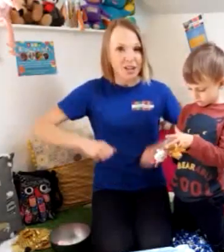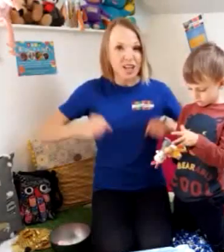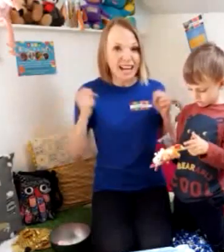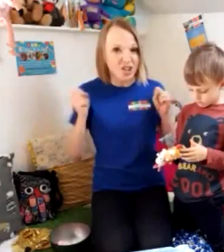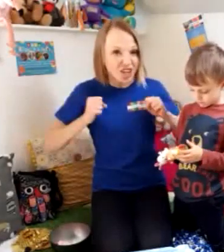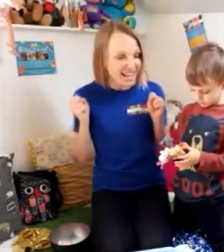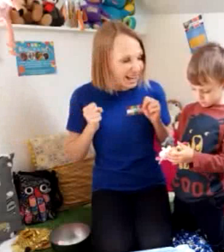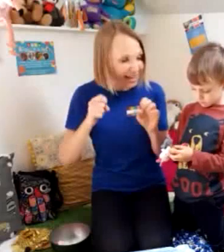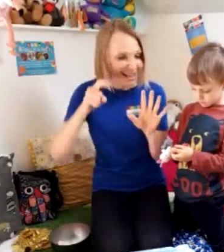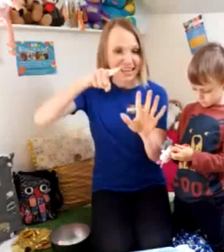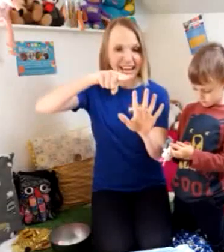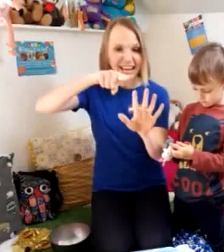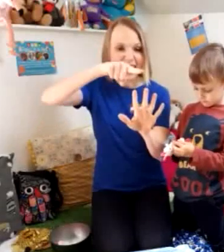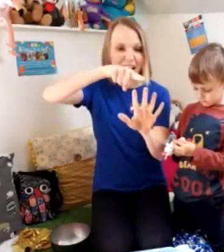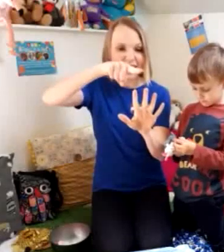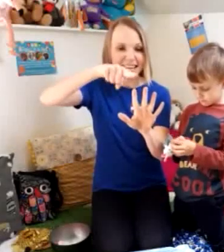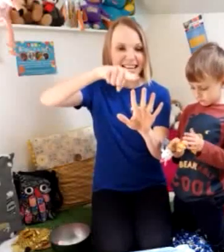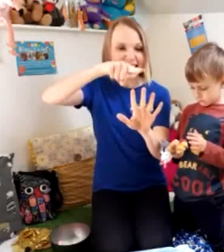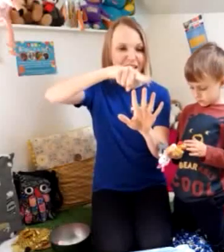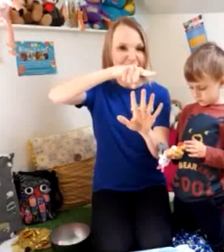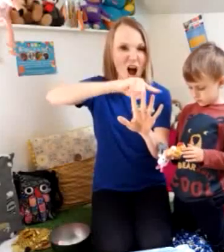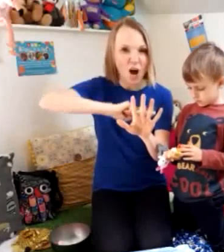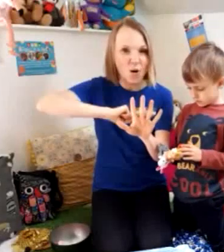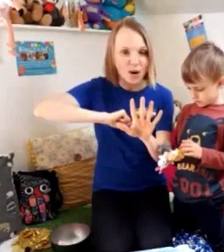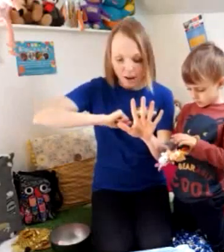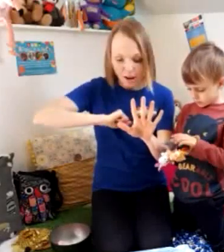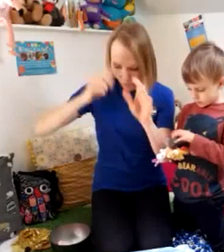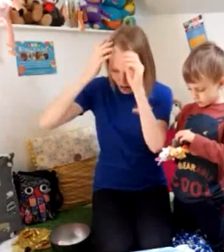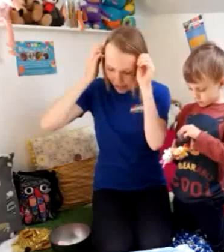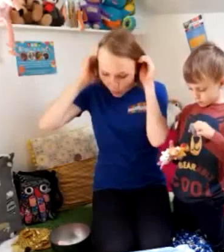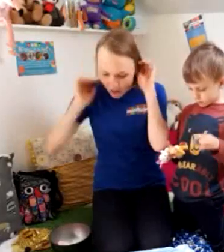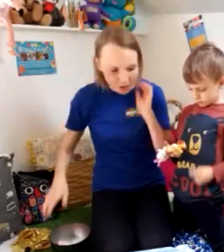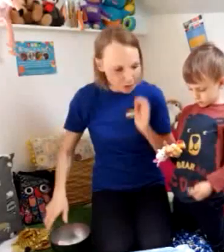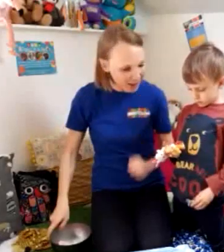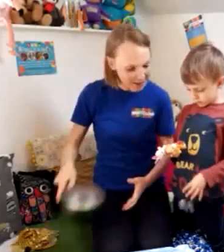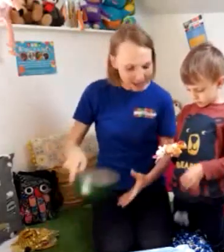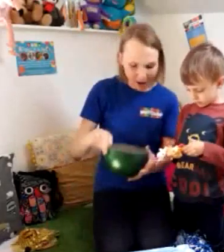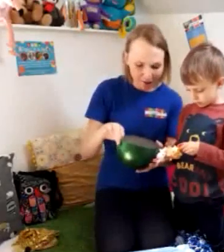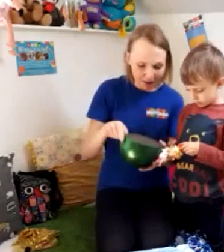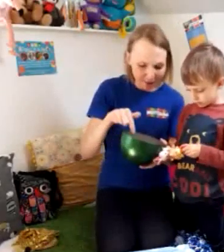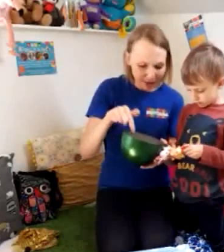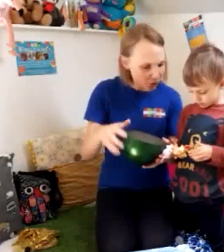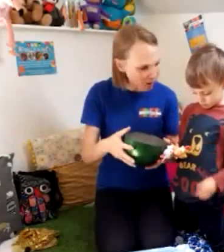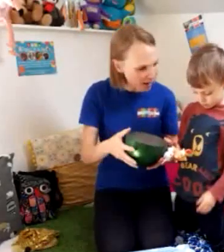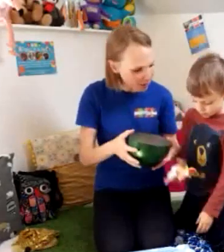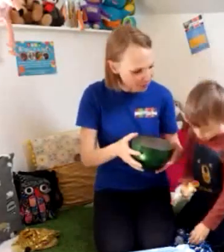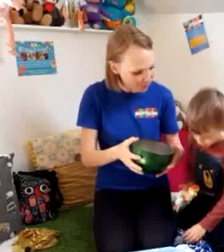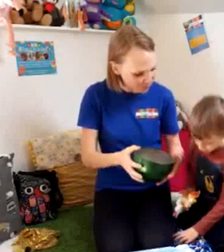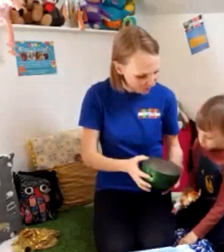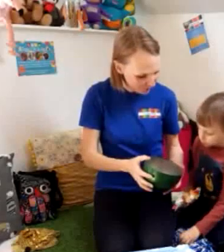had a chicken. E-I-E-I-O. Right, what else are we going to sing about, Harris? Pick another one out.